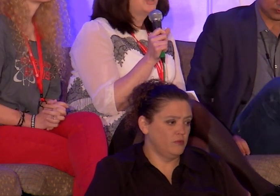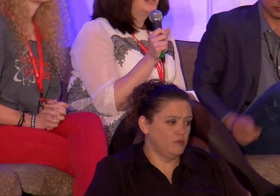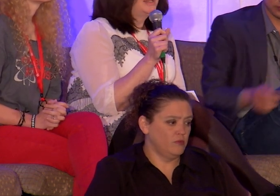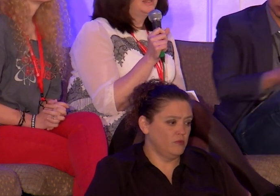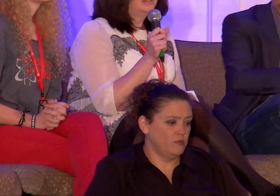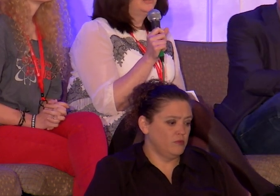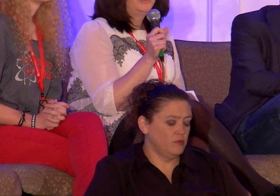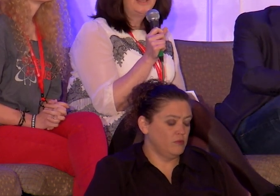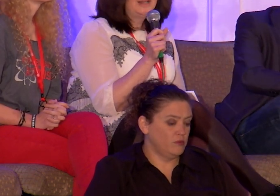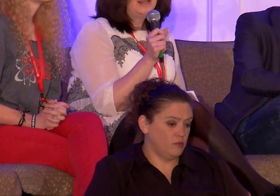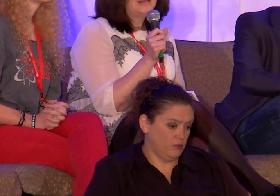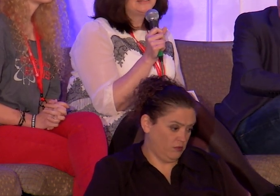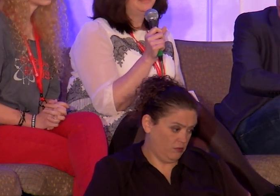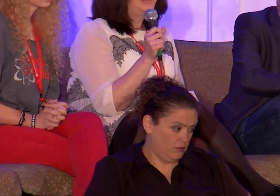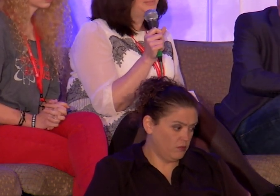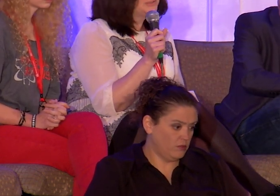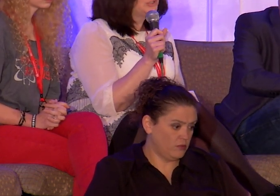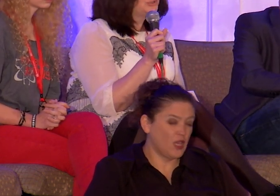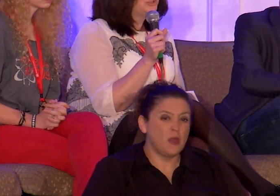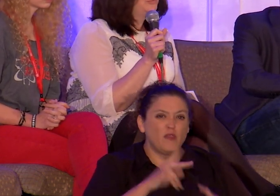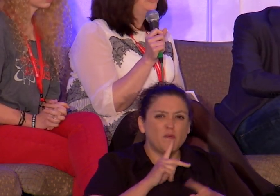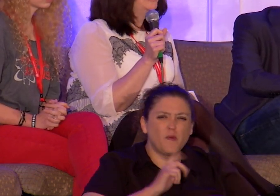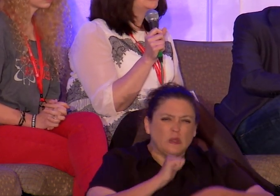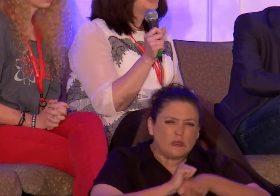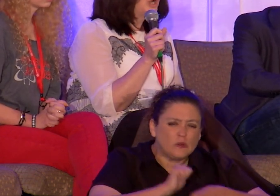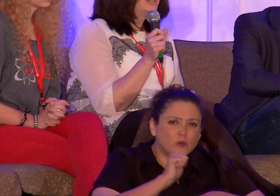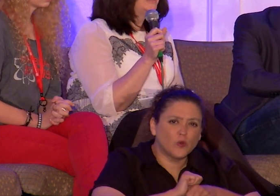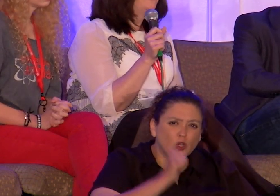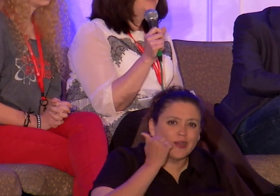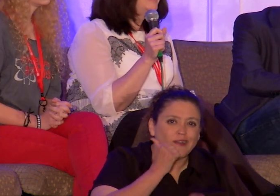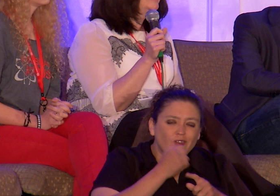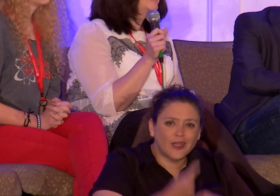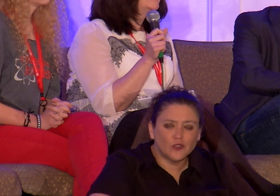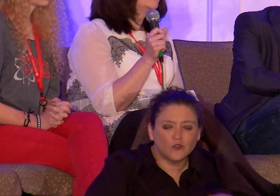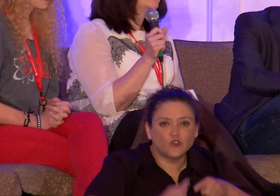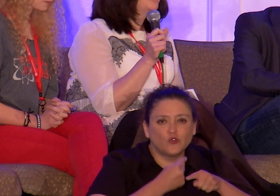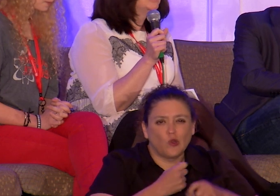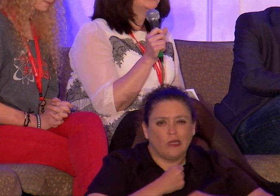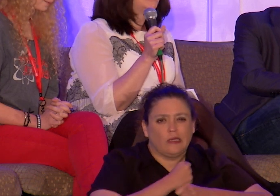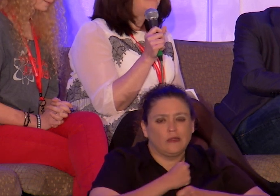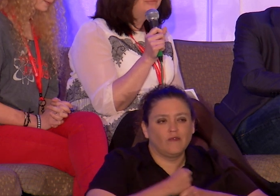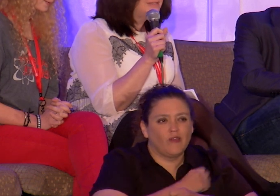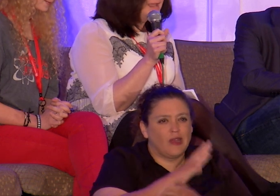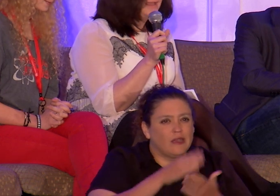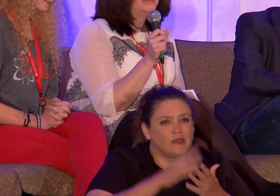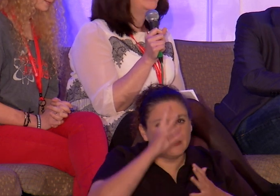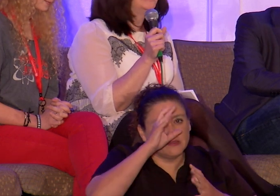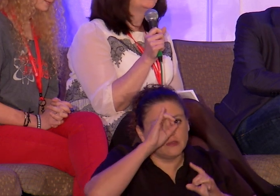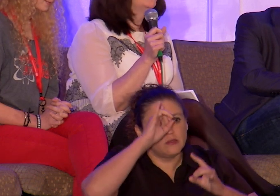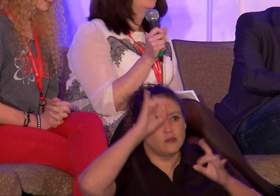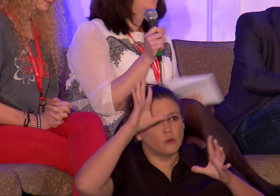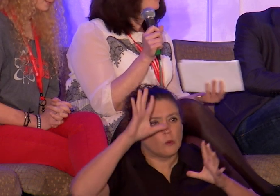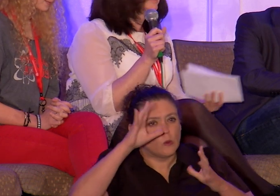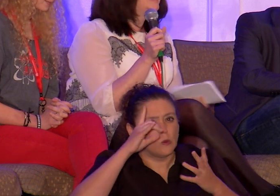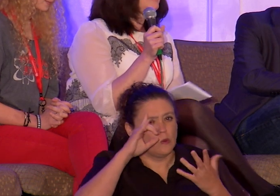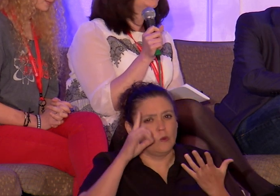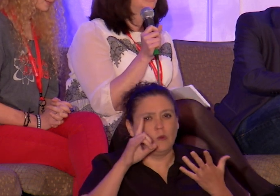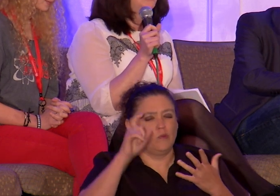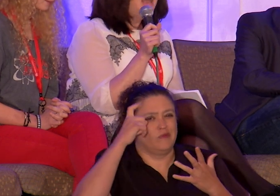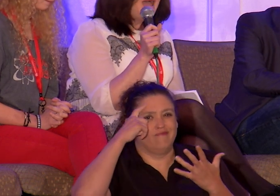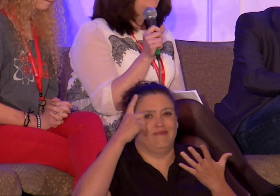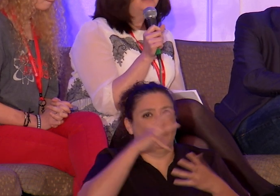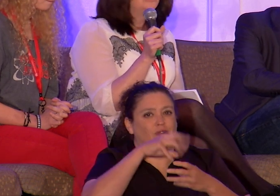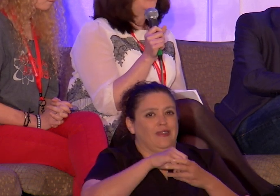those struggling, the working class and people's social movements struggling and fighting against this monster every day in the Middle East and North Africa and